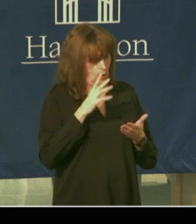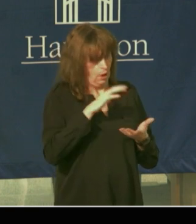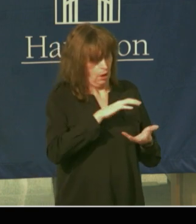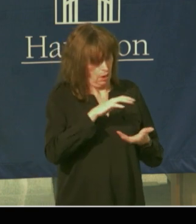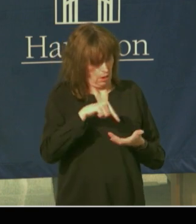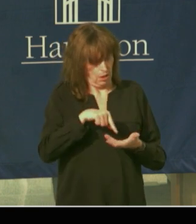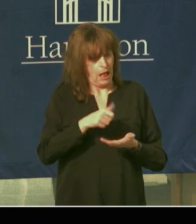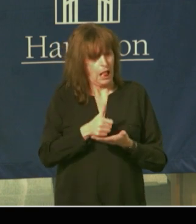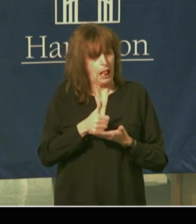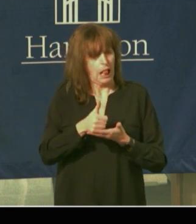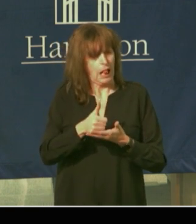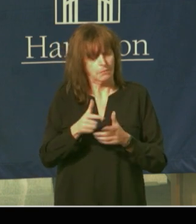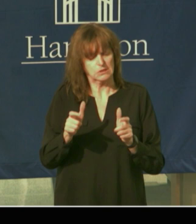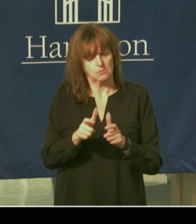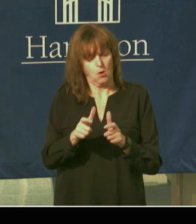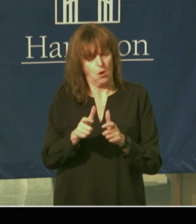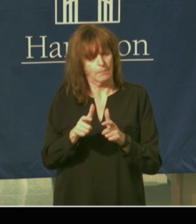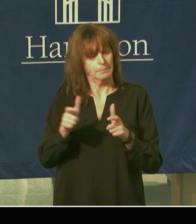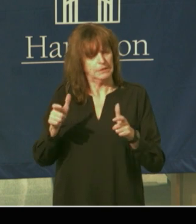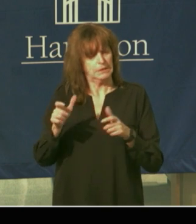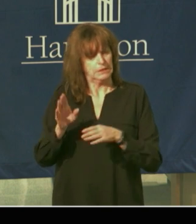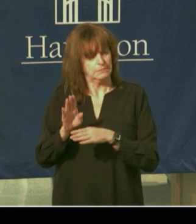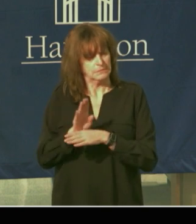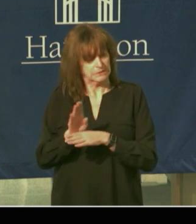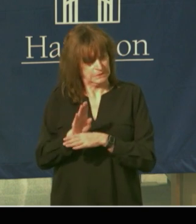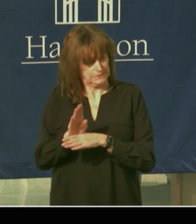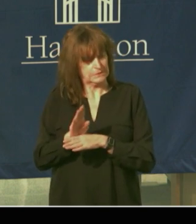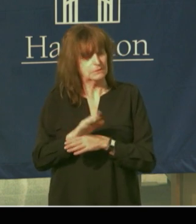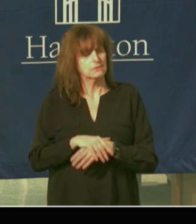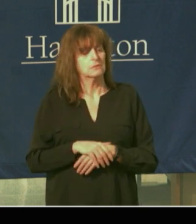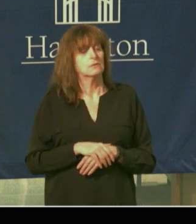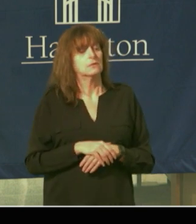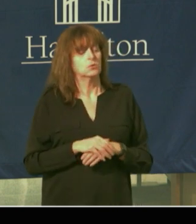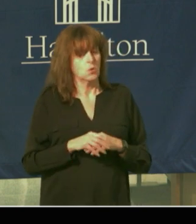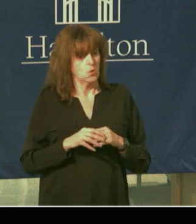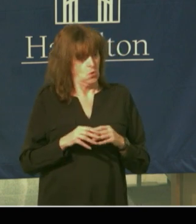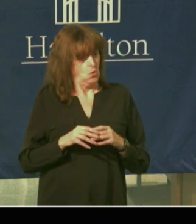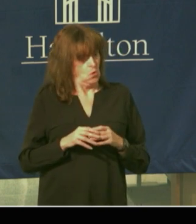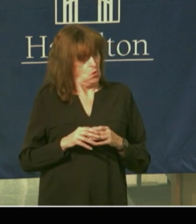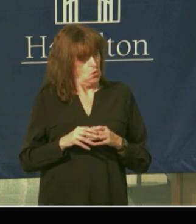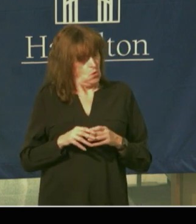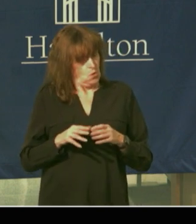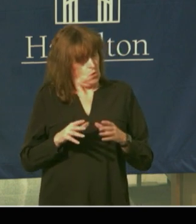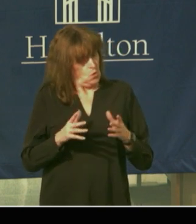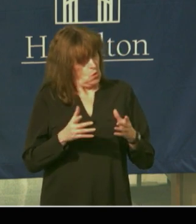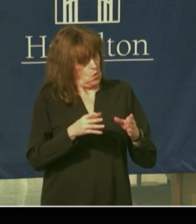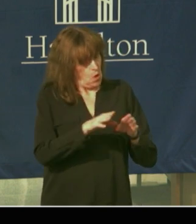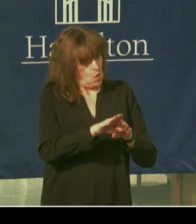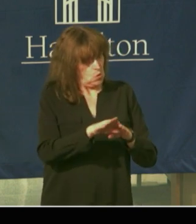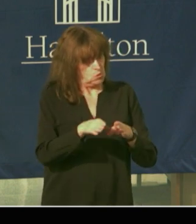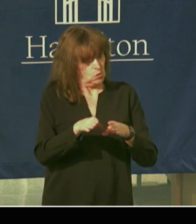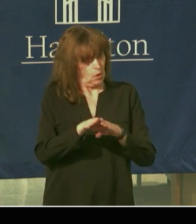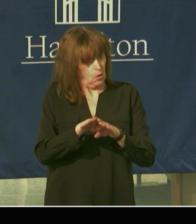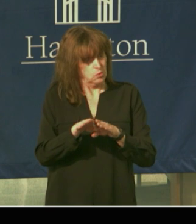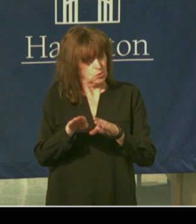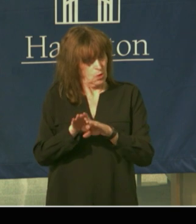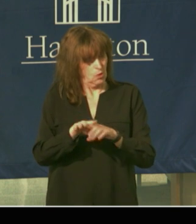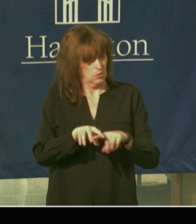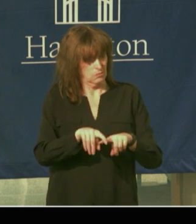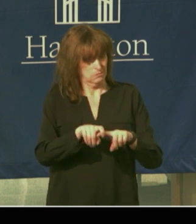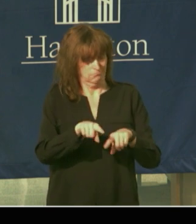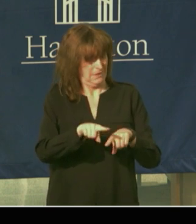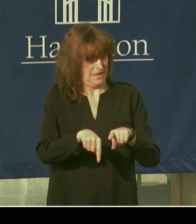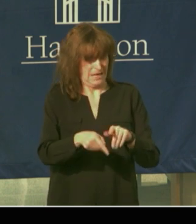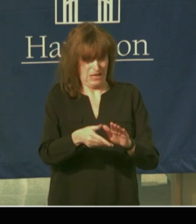that many small businesses are closing or are need to close, can't sustain themselves at this point.